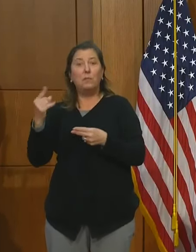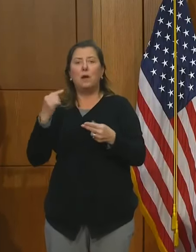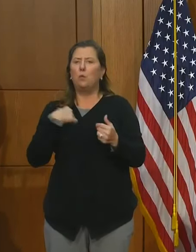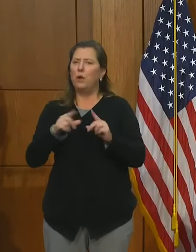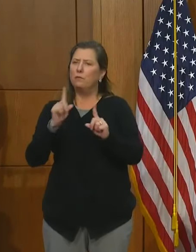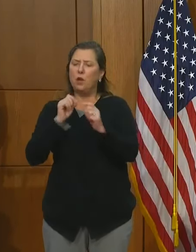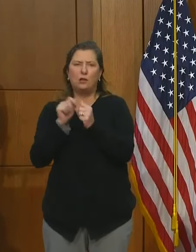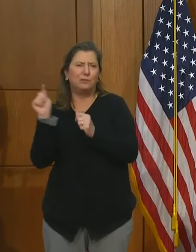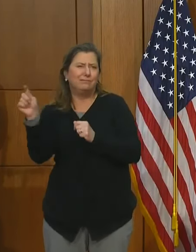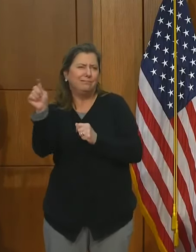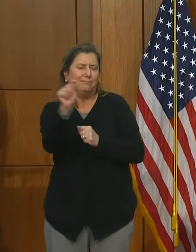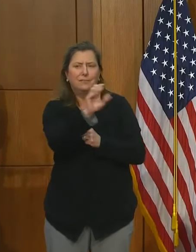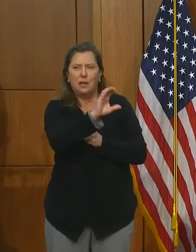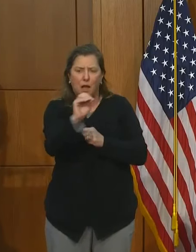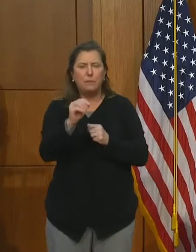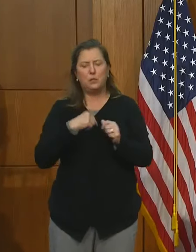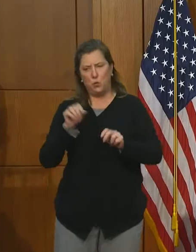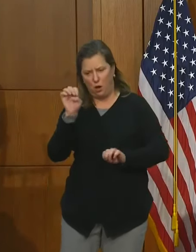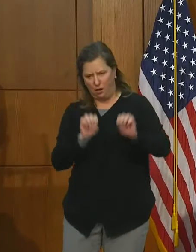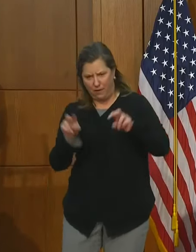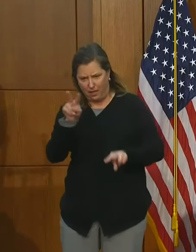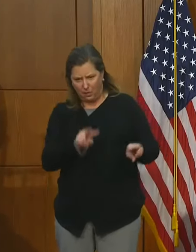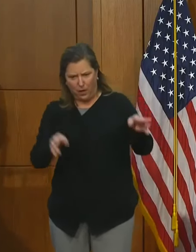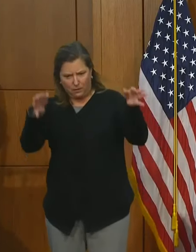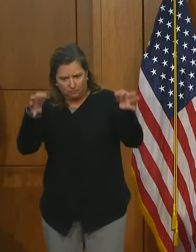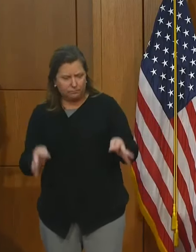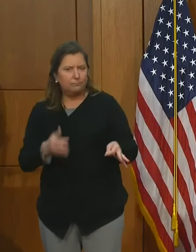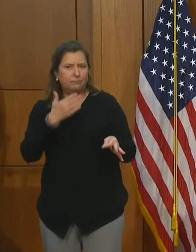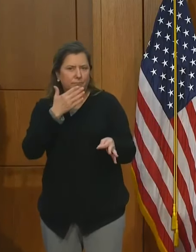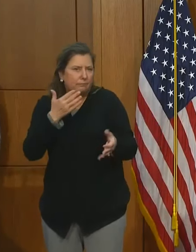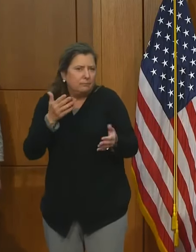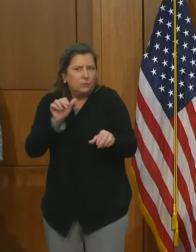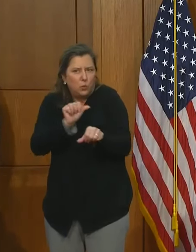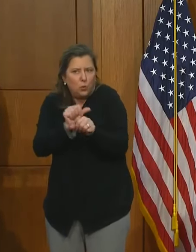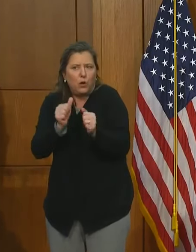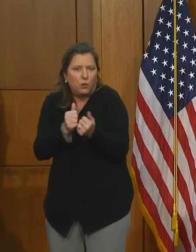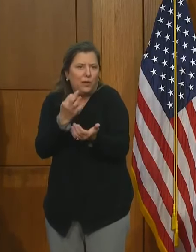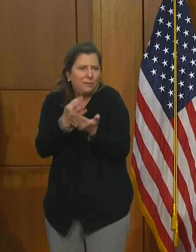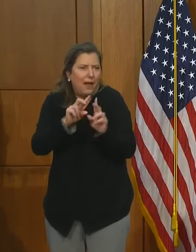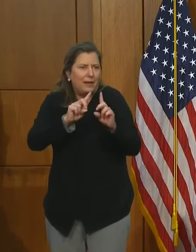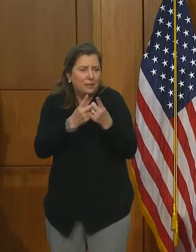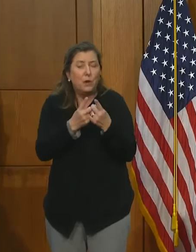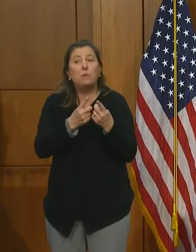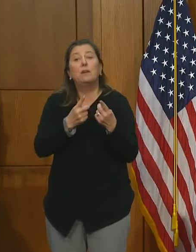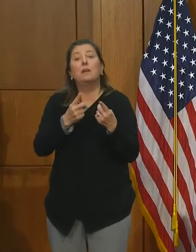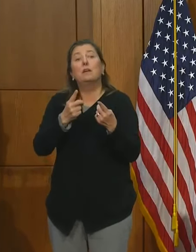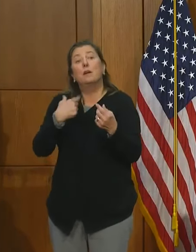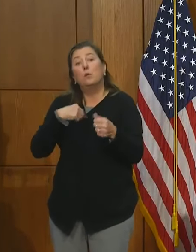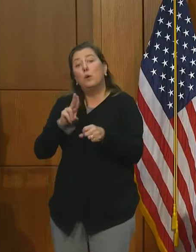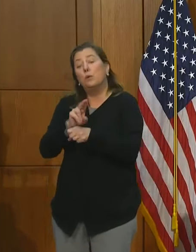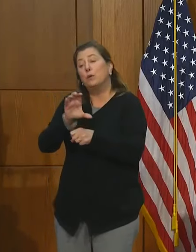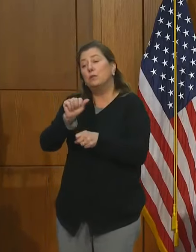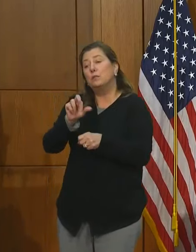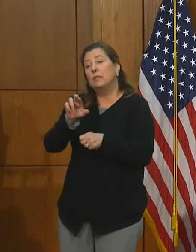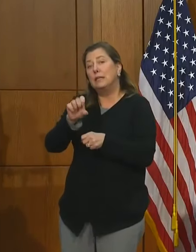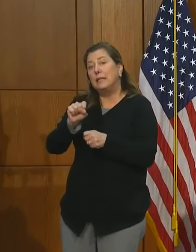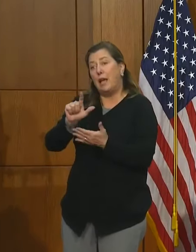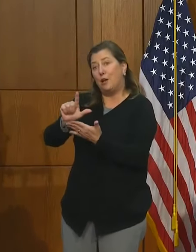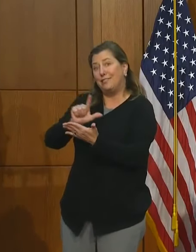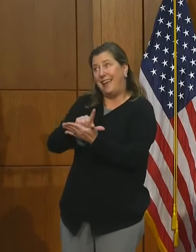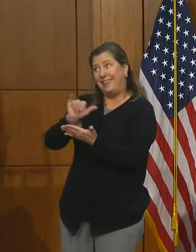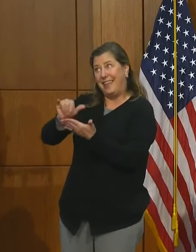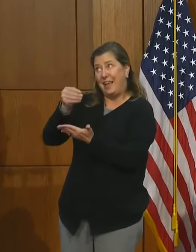and are evaluating them, and our health folks will make the best decision working with finance, and that will be leveraged using the CARES Act's dollars. So that will